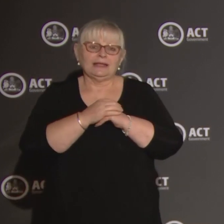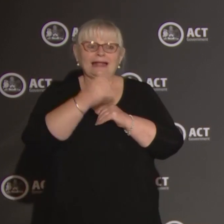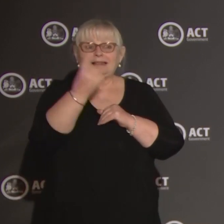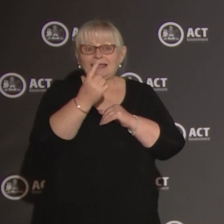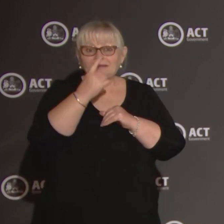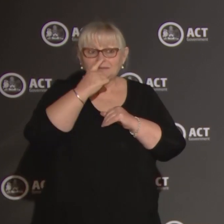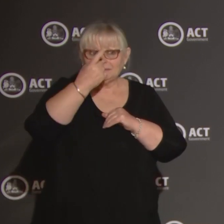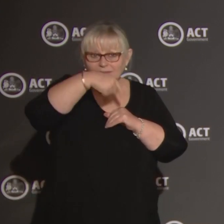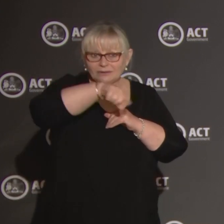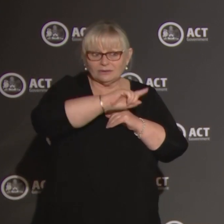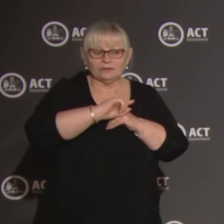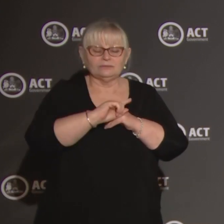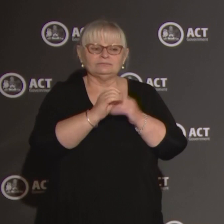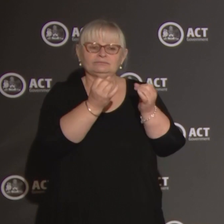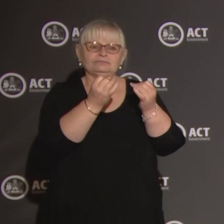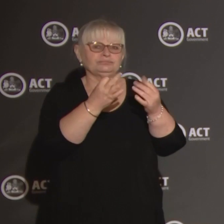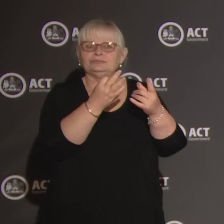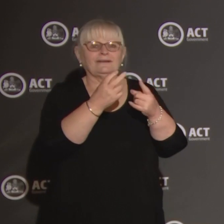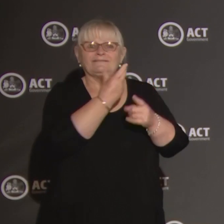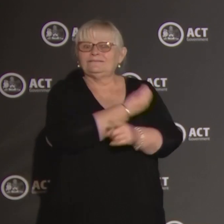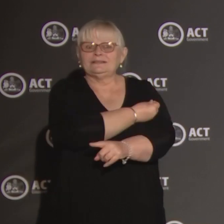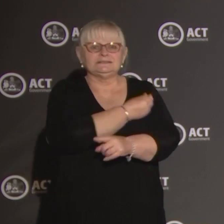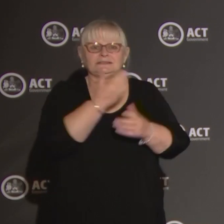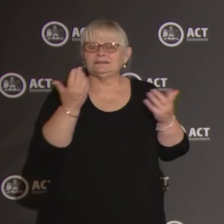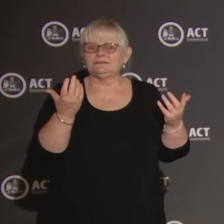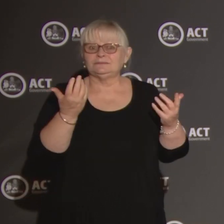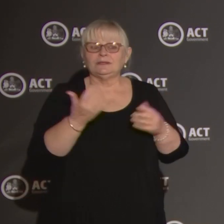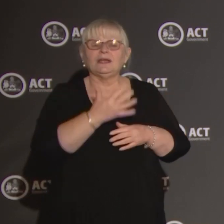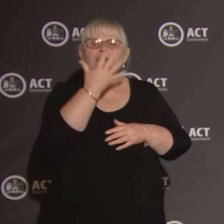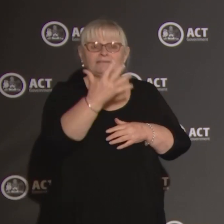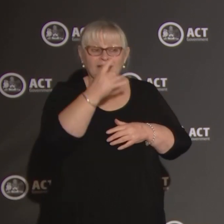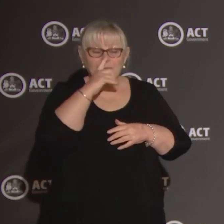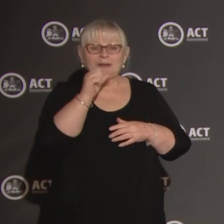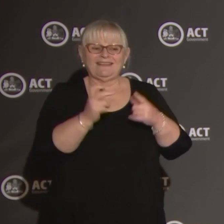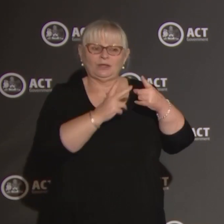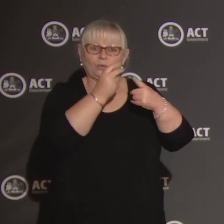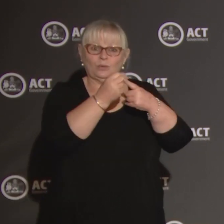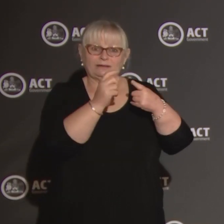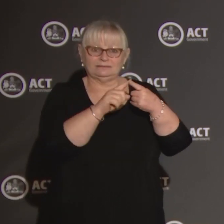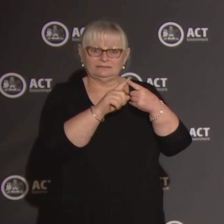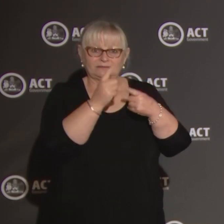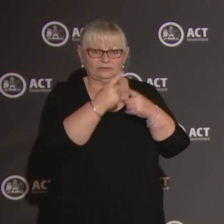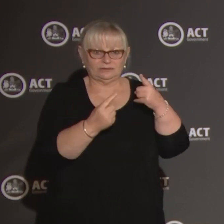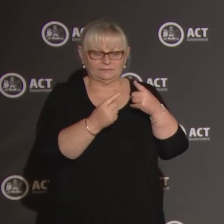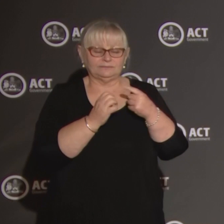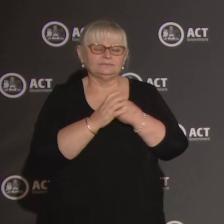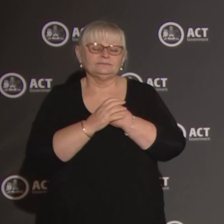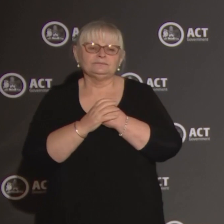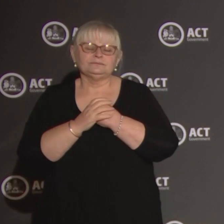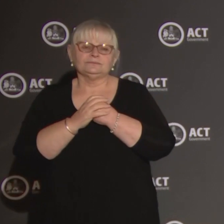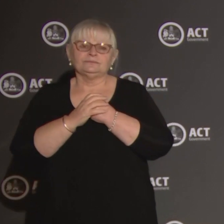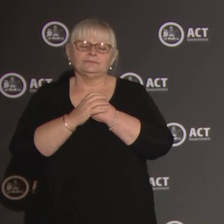11 of these are unvaccinated and 5 have had 1 dose of a COVID-19